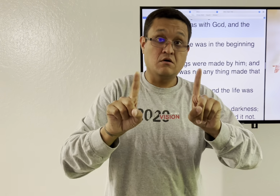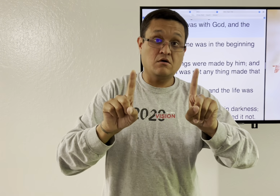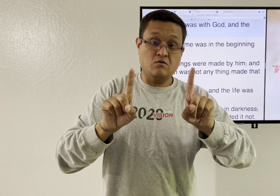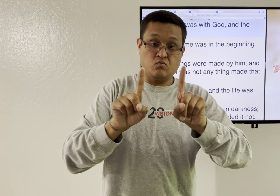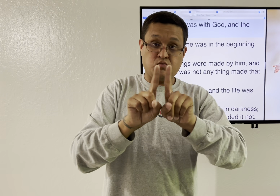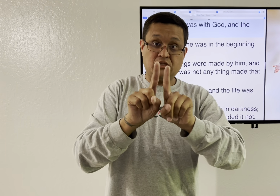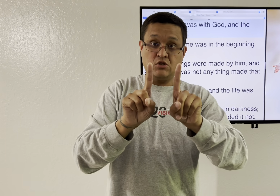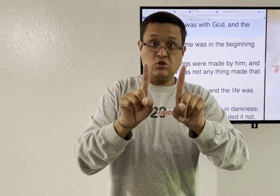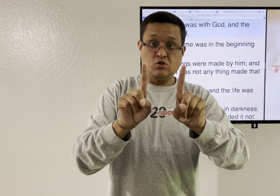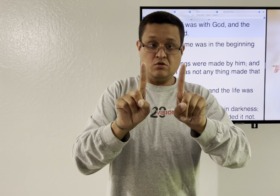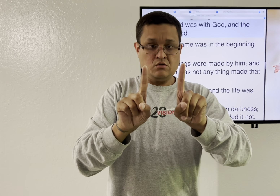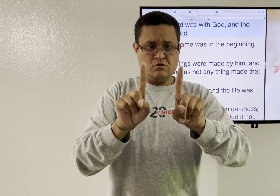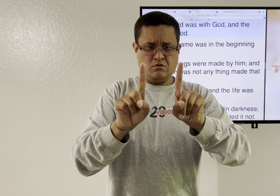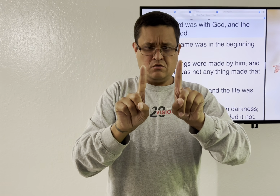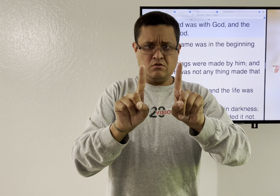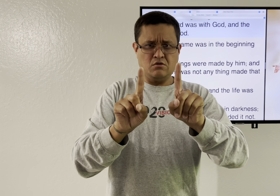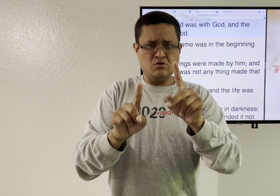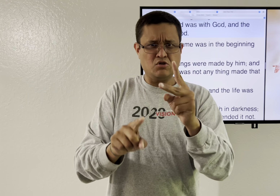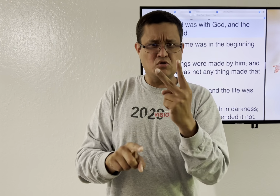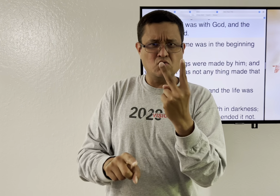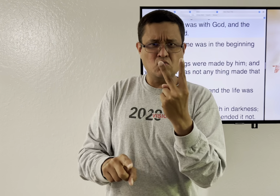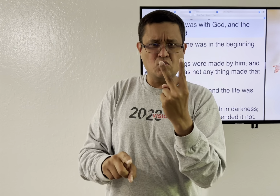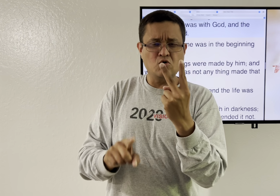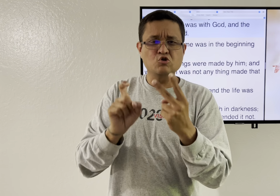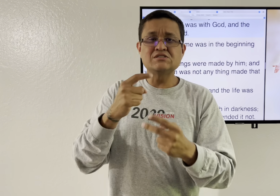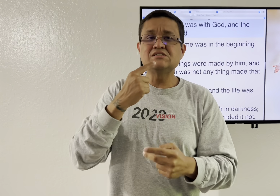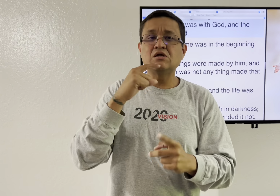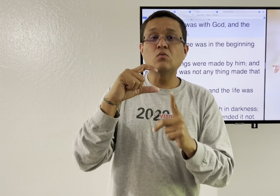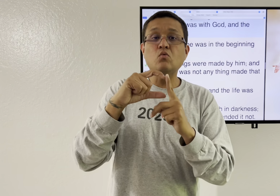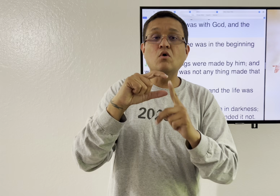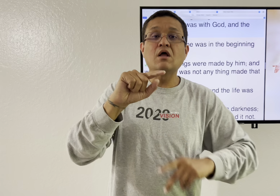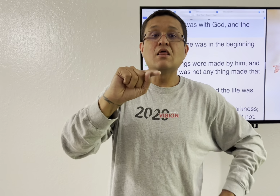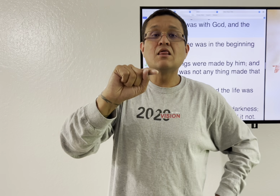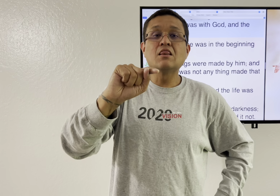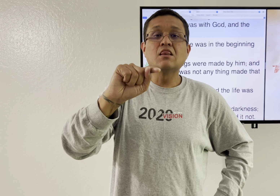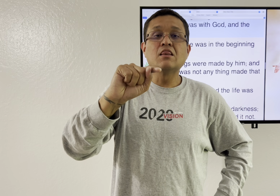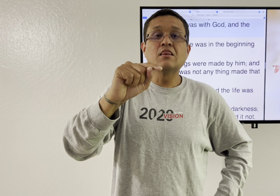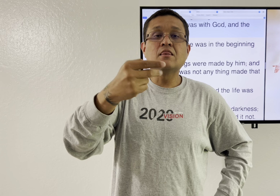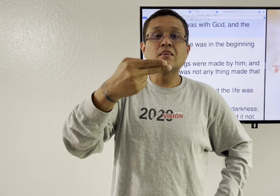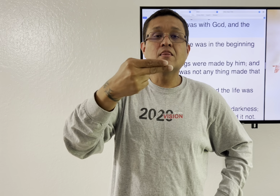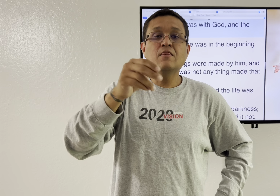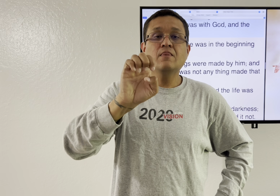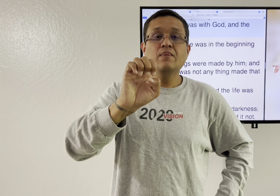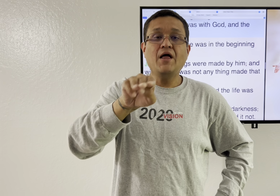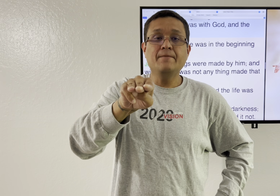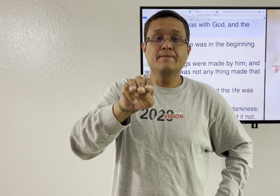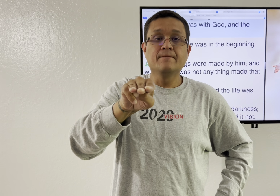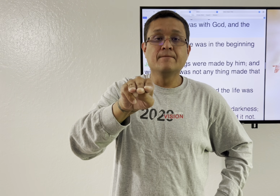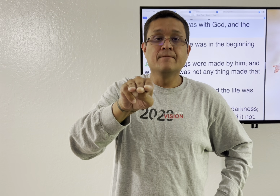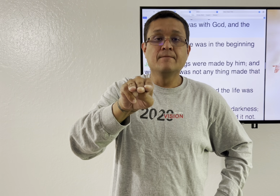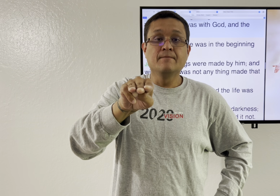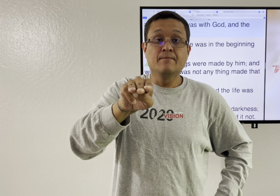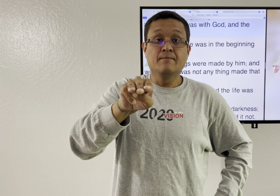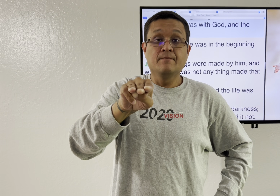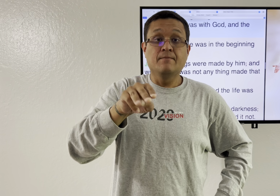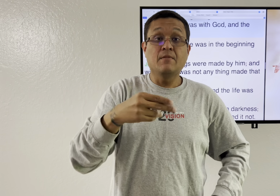And Him being singular. So if you think that the Word is separate than God, it would have said them.